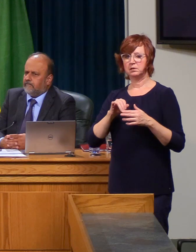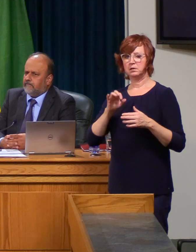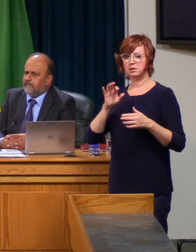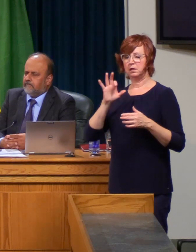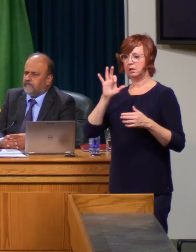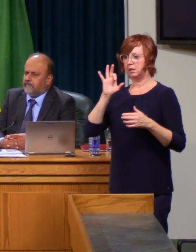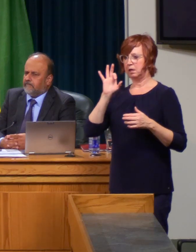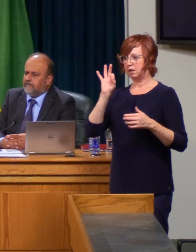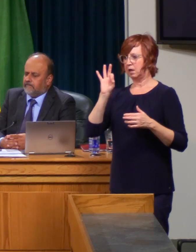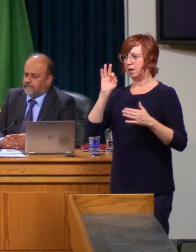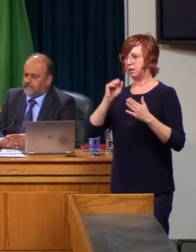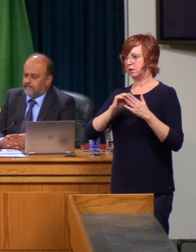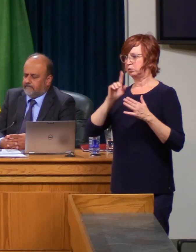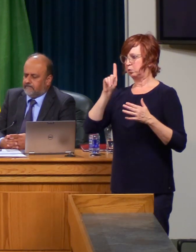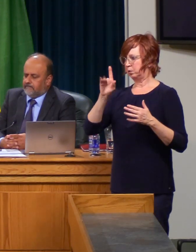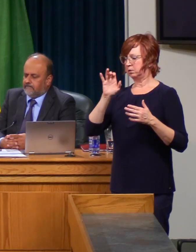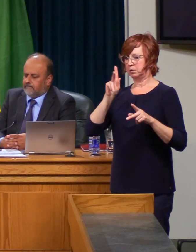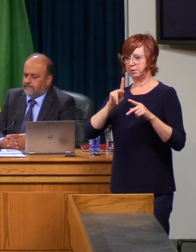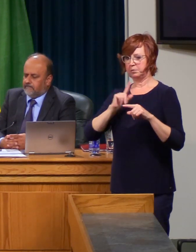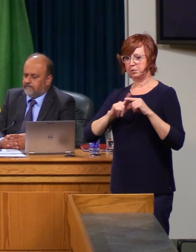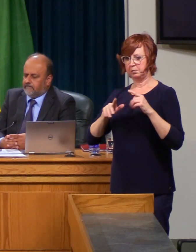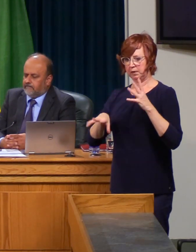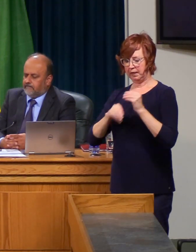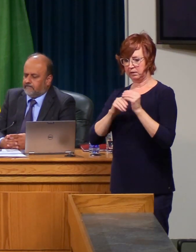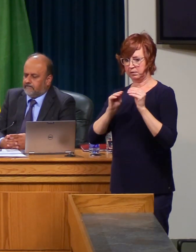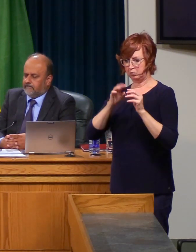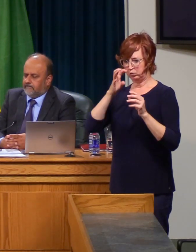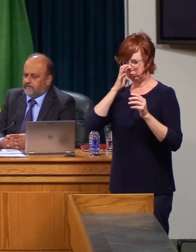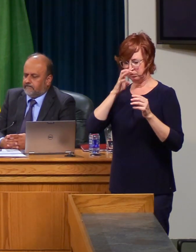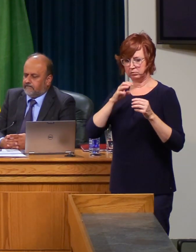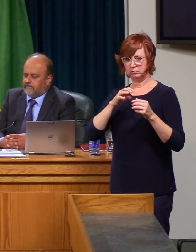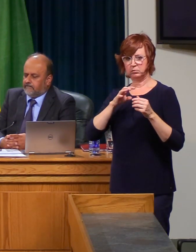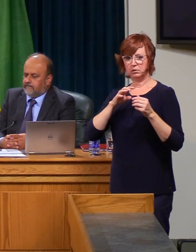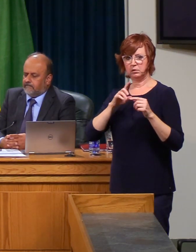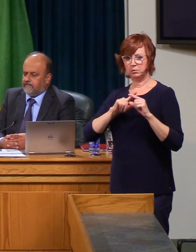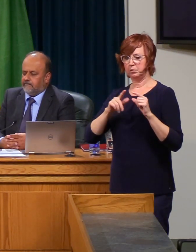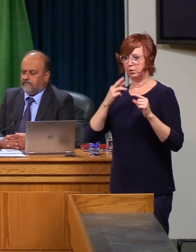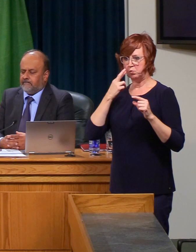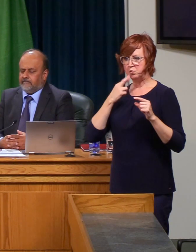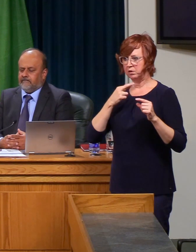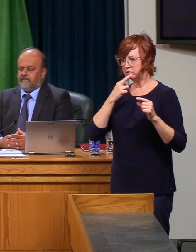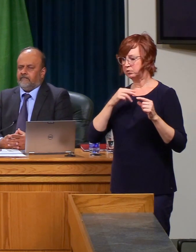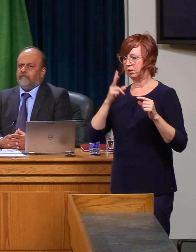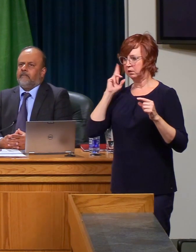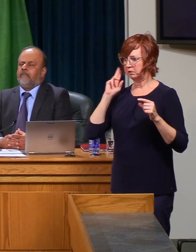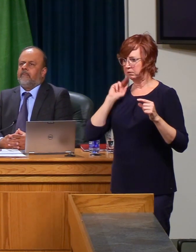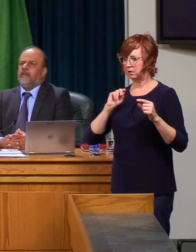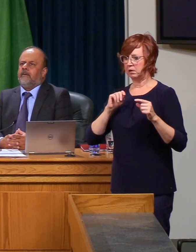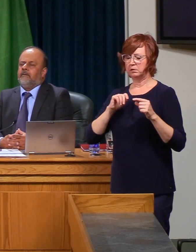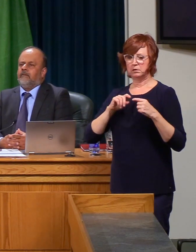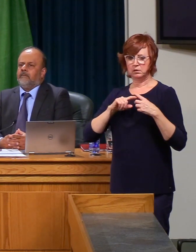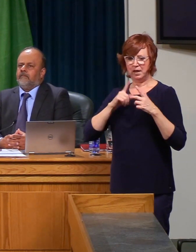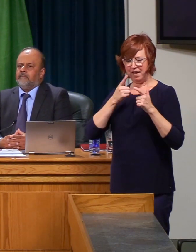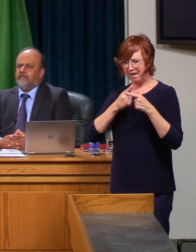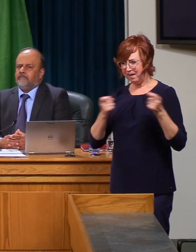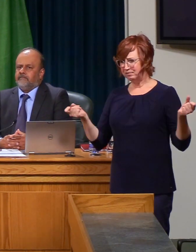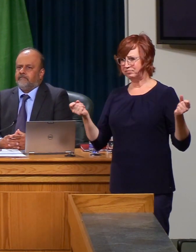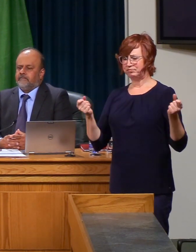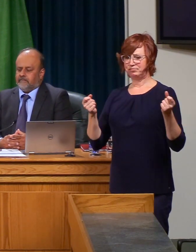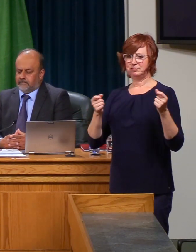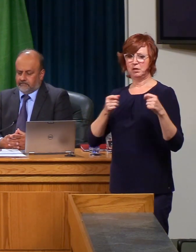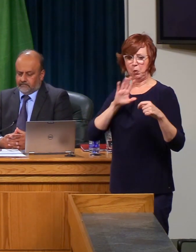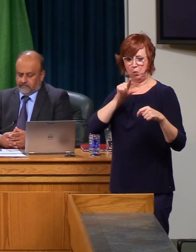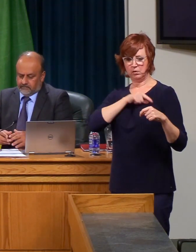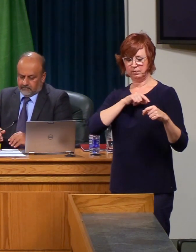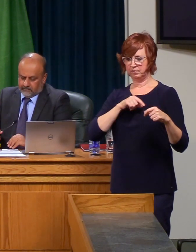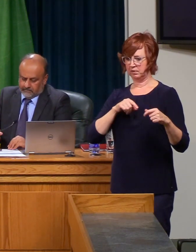the added measures today, significantly more people in restaurant, hair salon industries, barbershops, all would